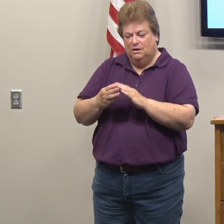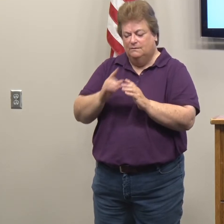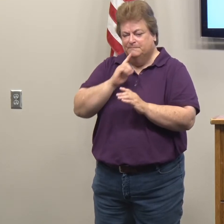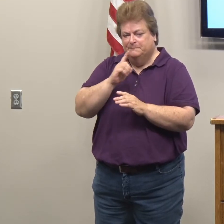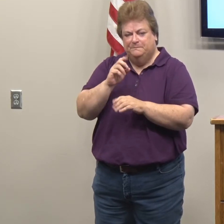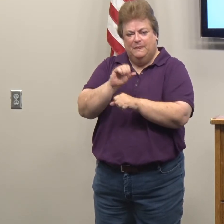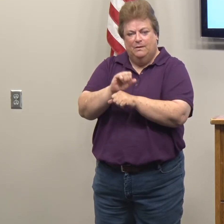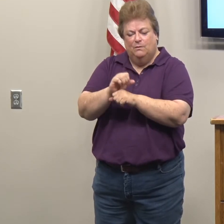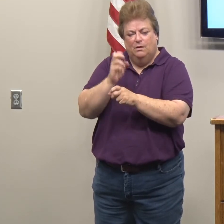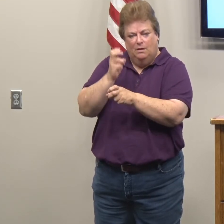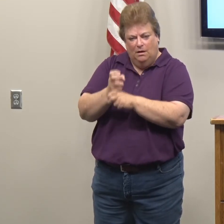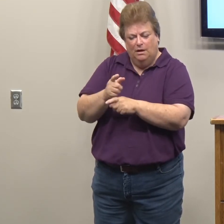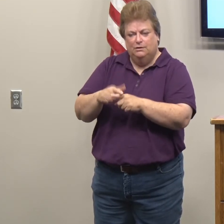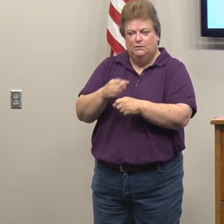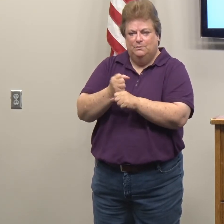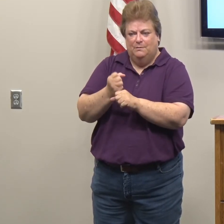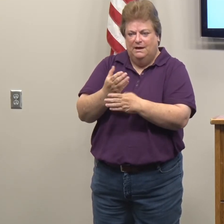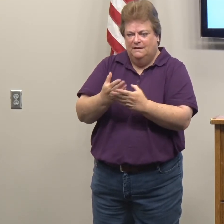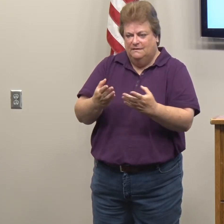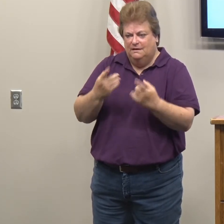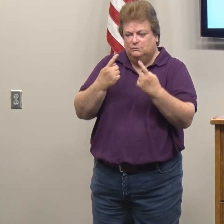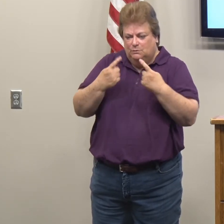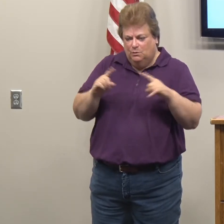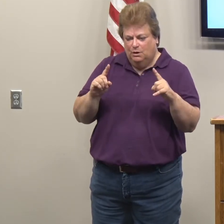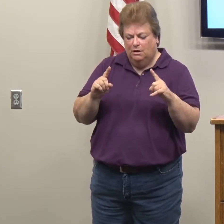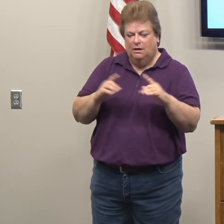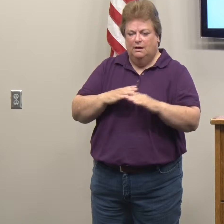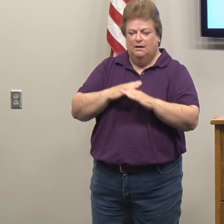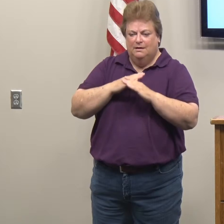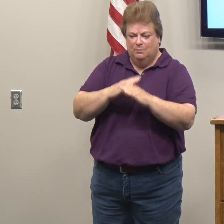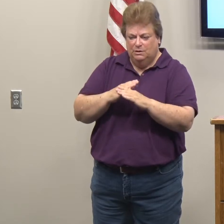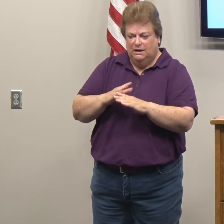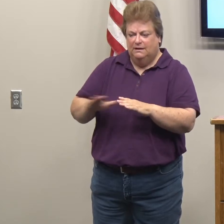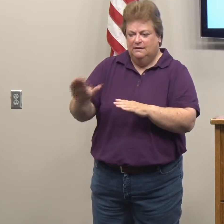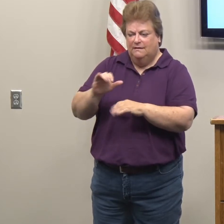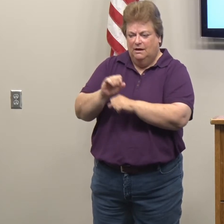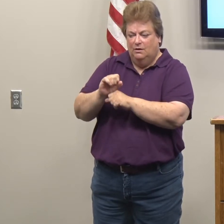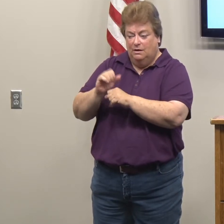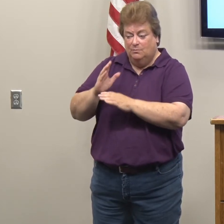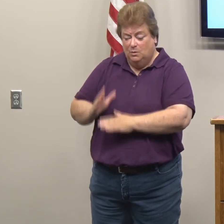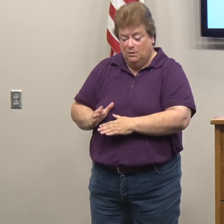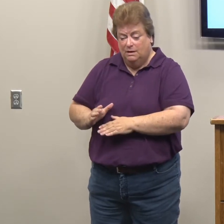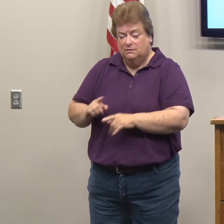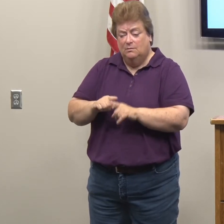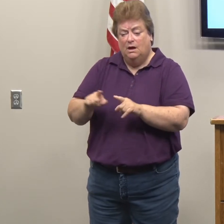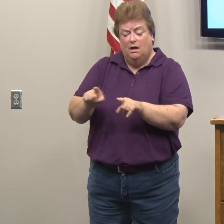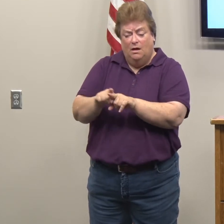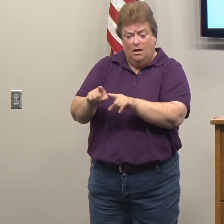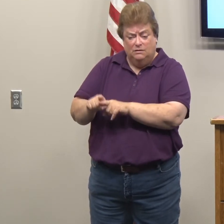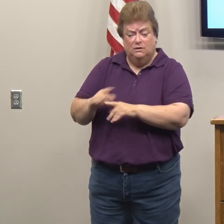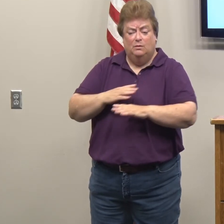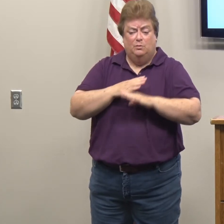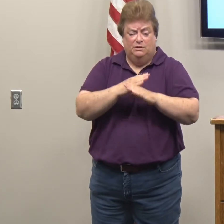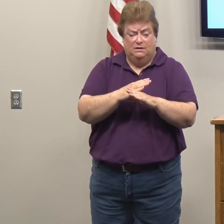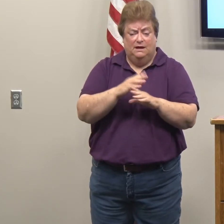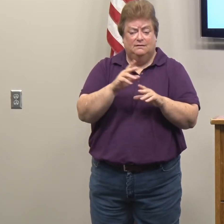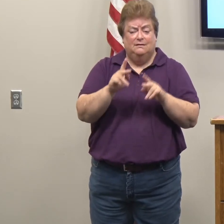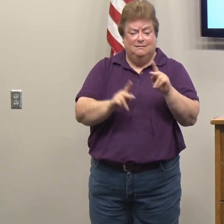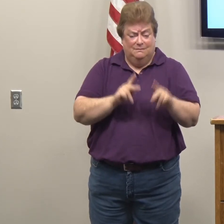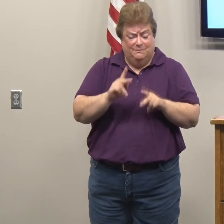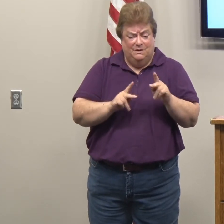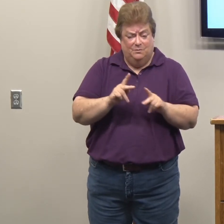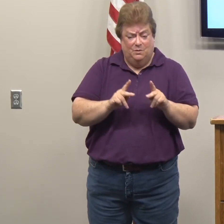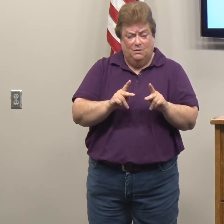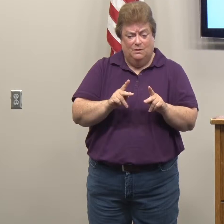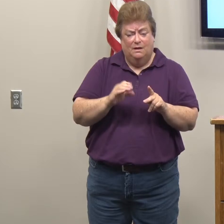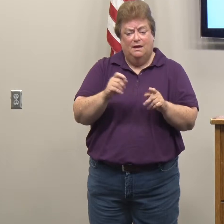working hard to make things work and protect their employees, but also protect the public